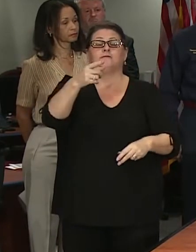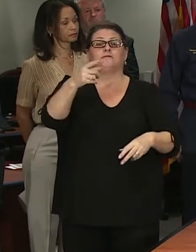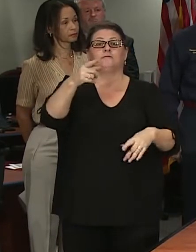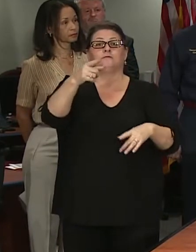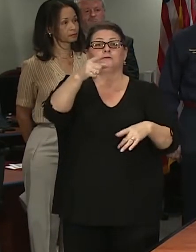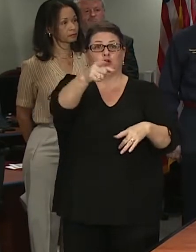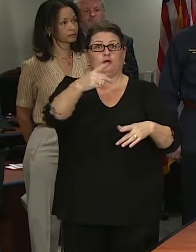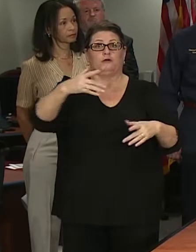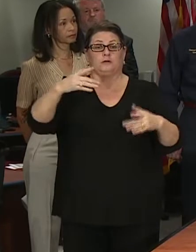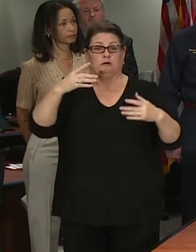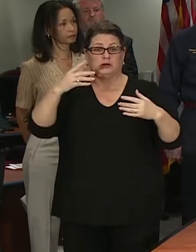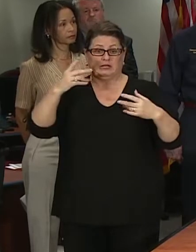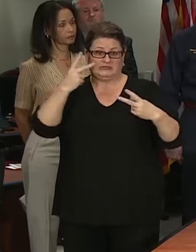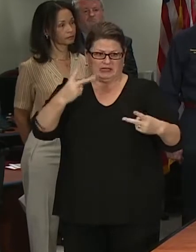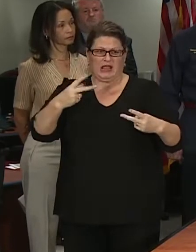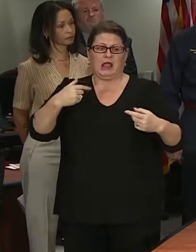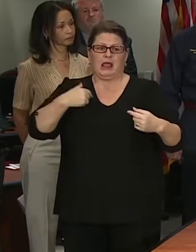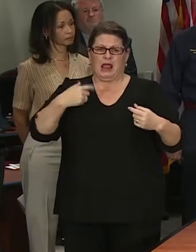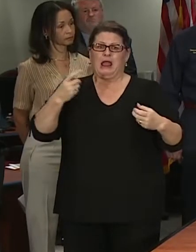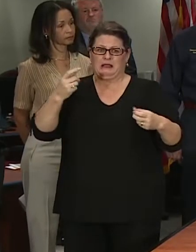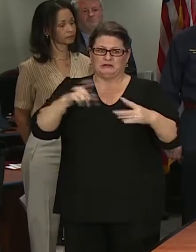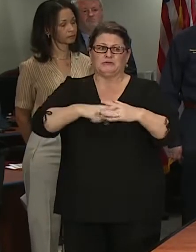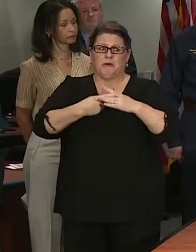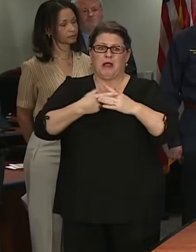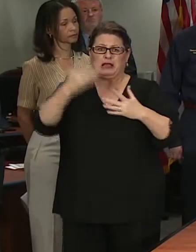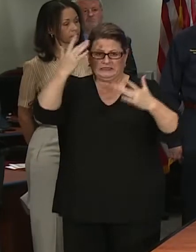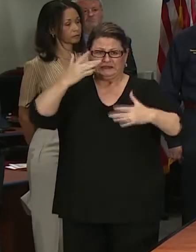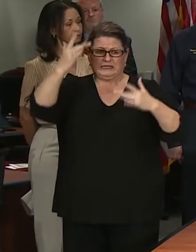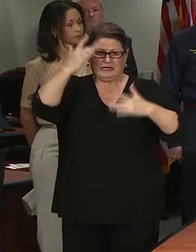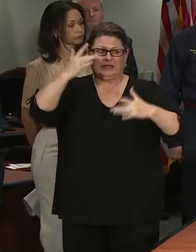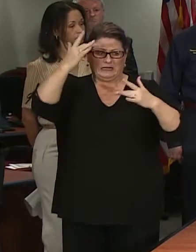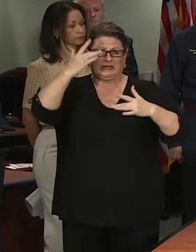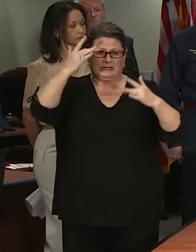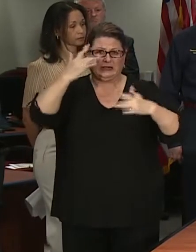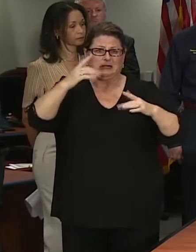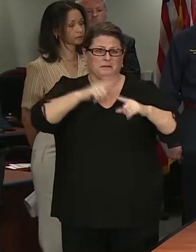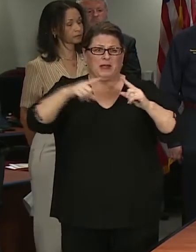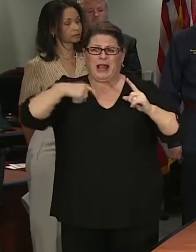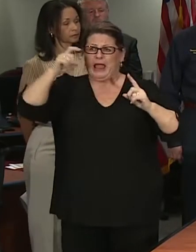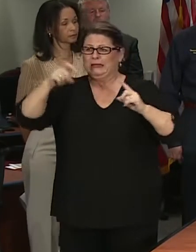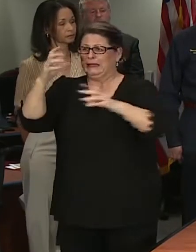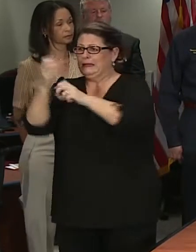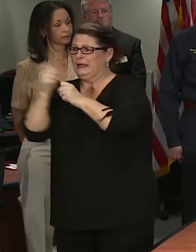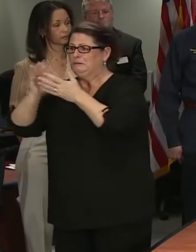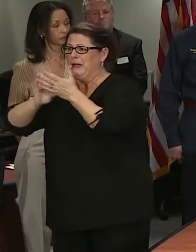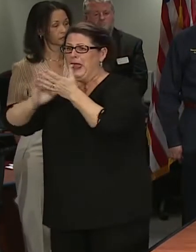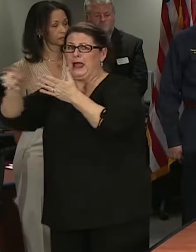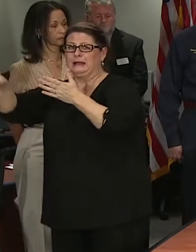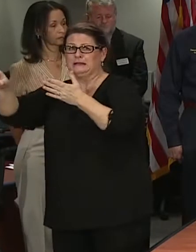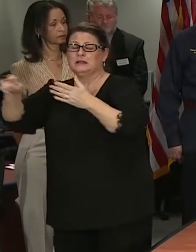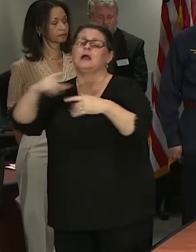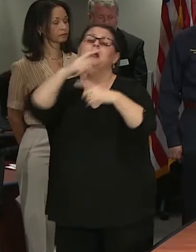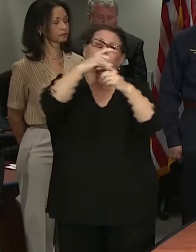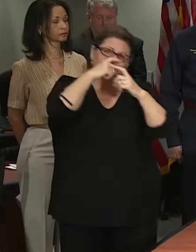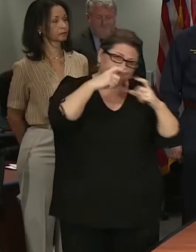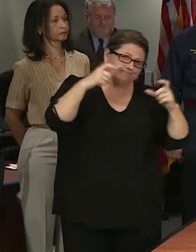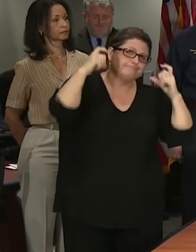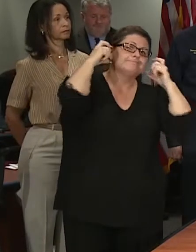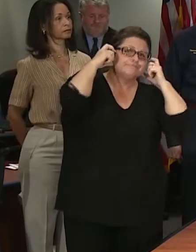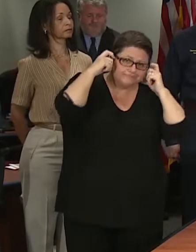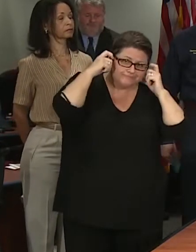to isolate at home, but may consider a homemade mask when leaving to get medical items if a homemade mask is all they